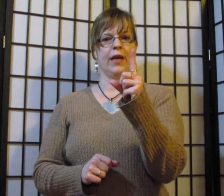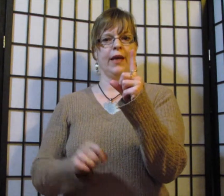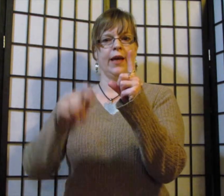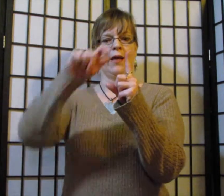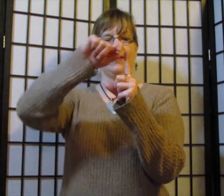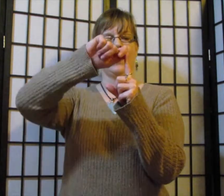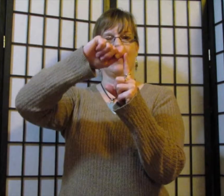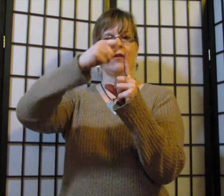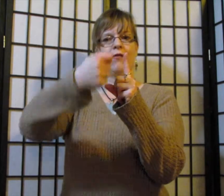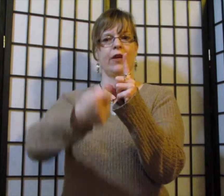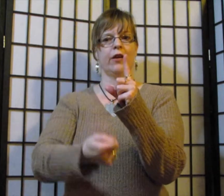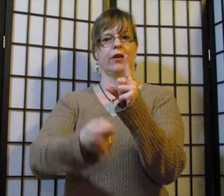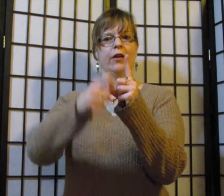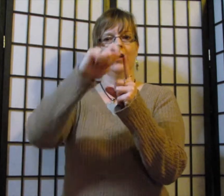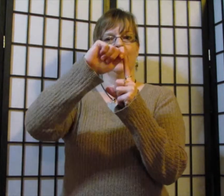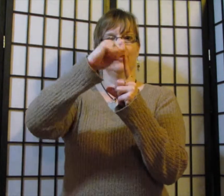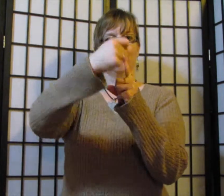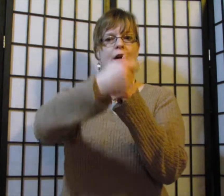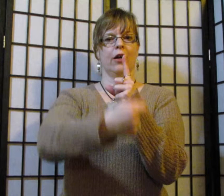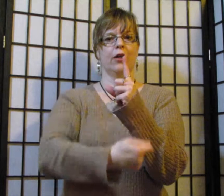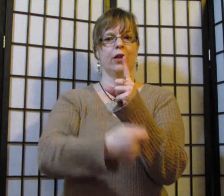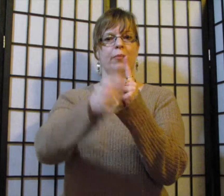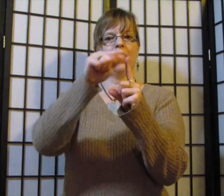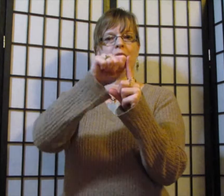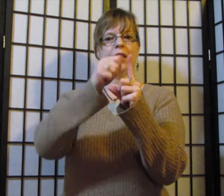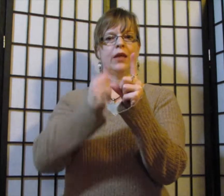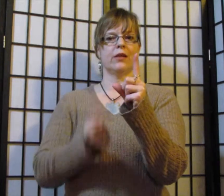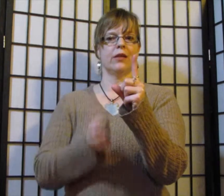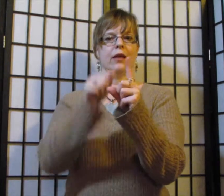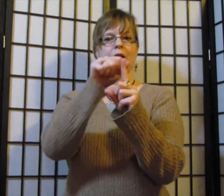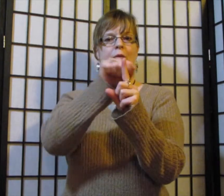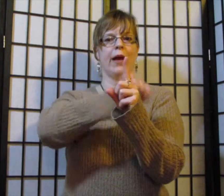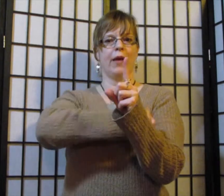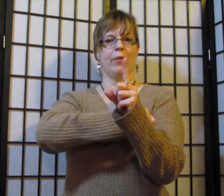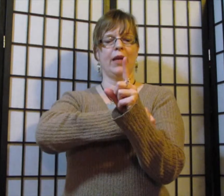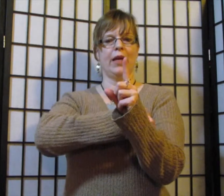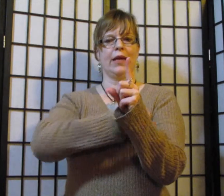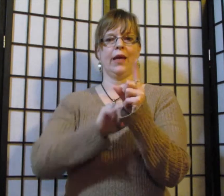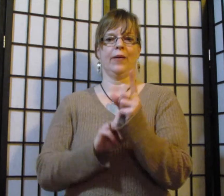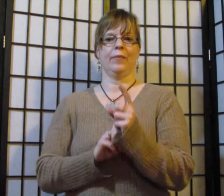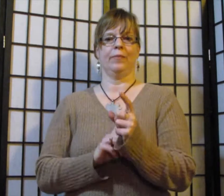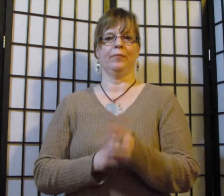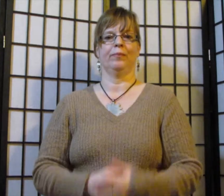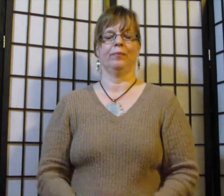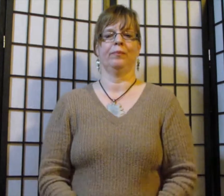banana and the other finger are going to peel it away. Banana.